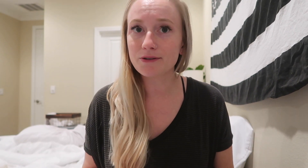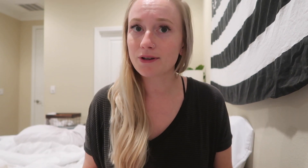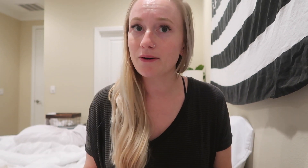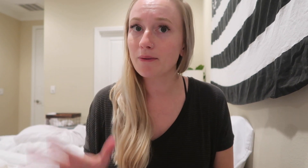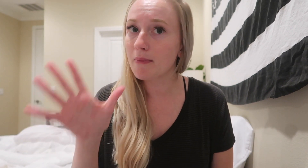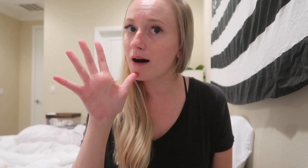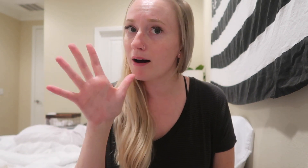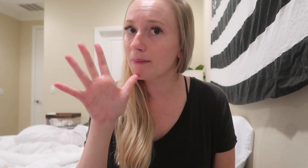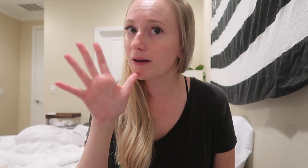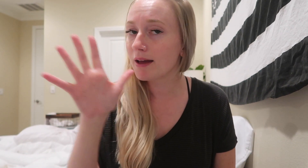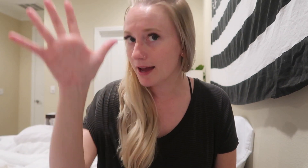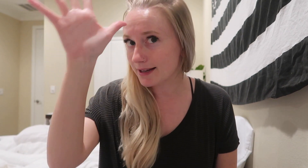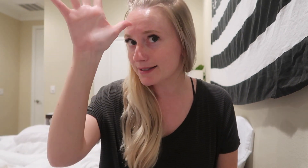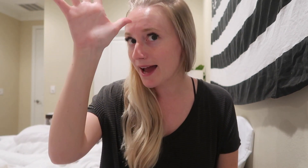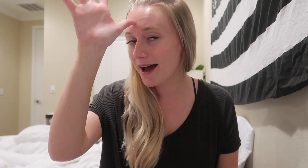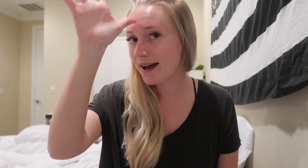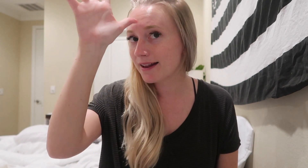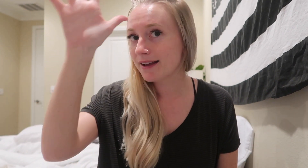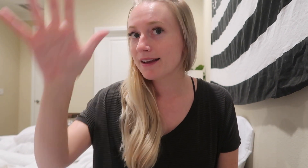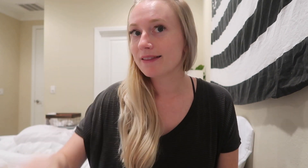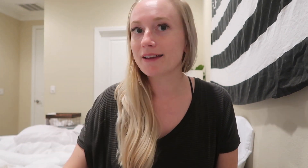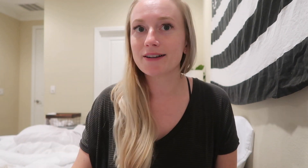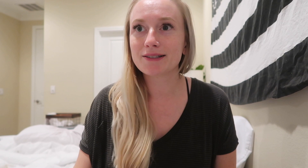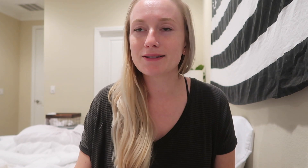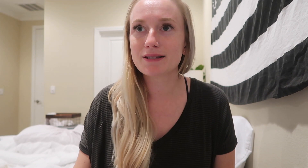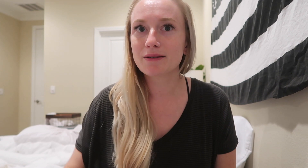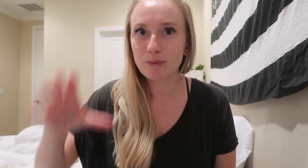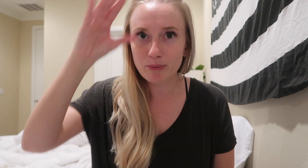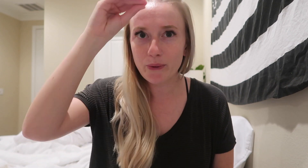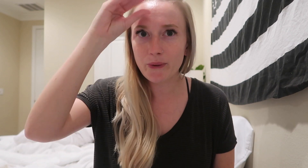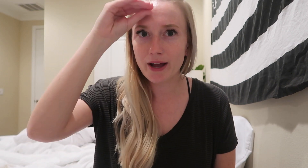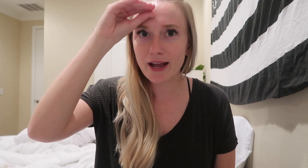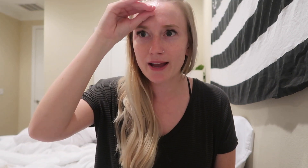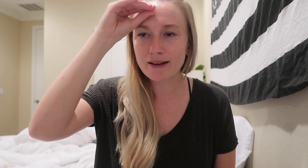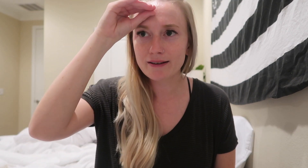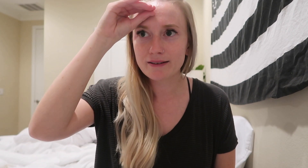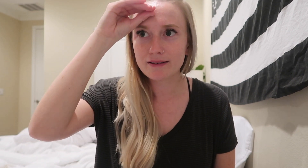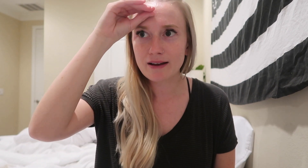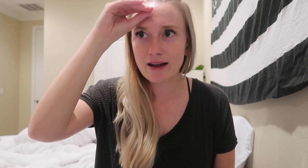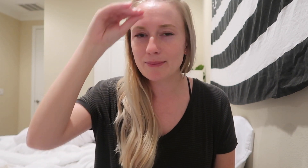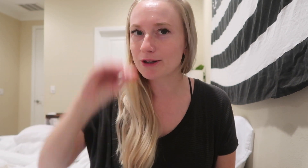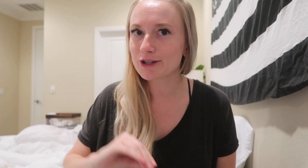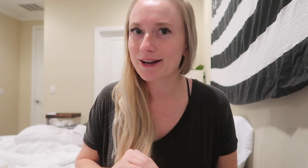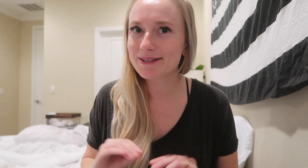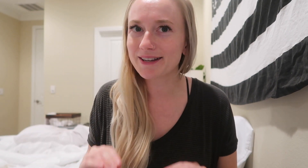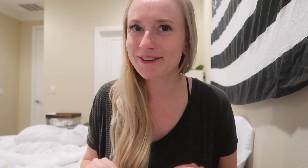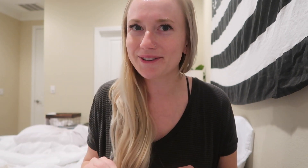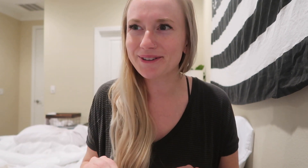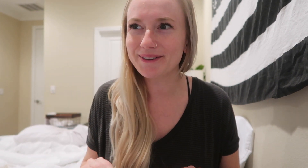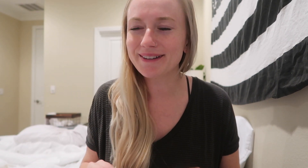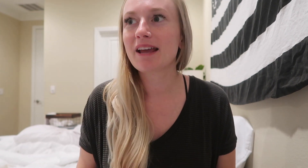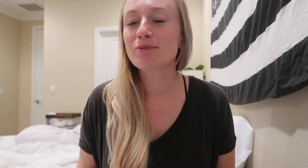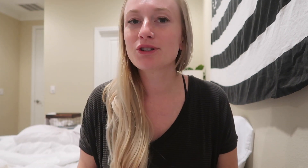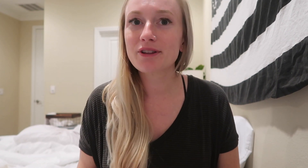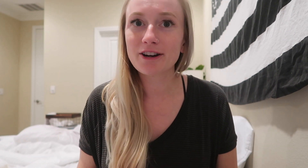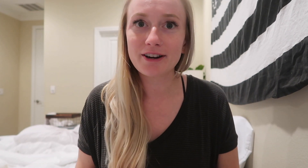also mom and dad. There's boy, I'm not sure how to say girl. I'm sure there